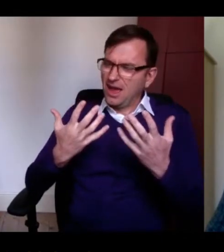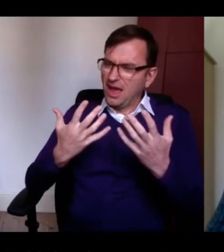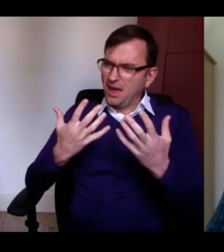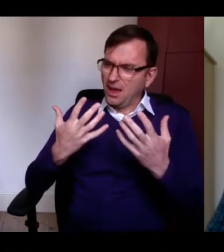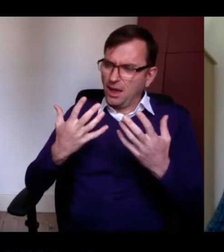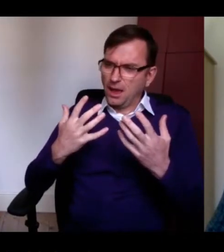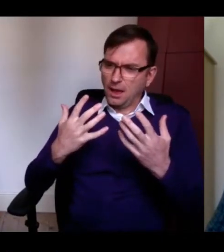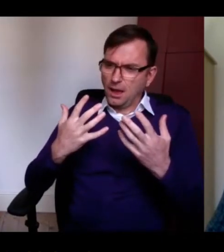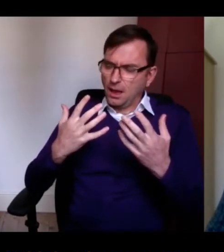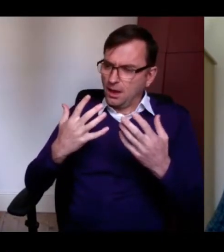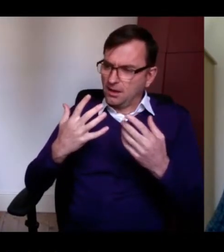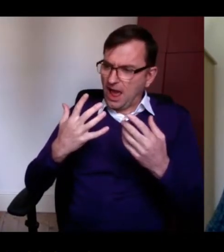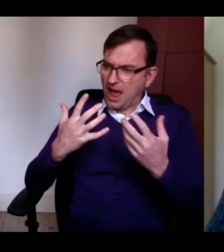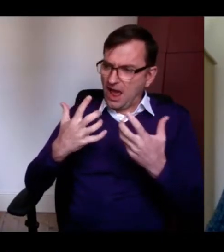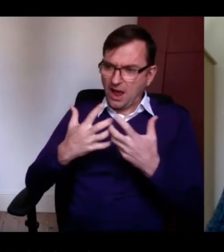someone,